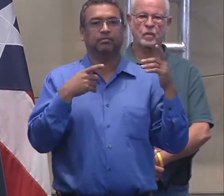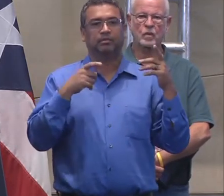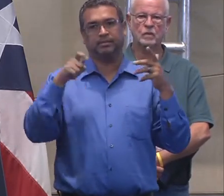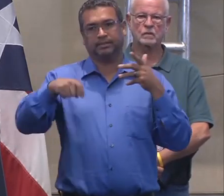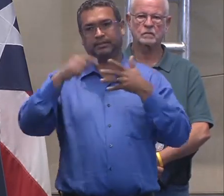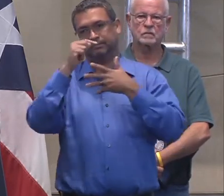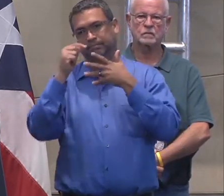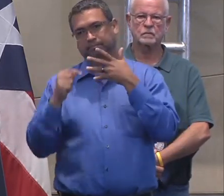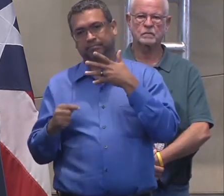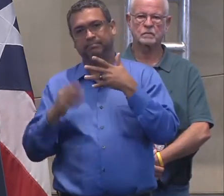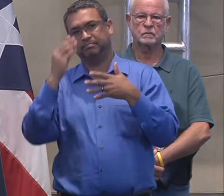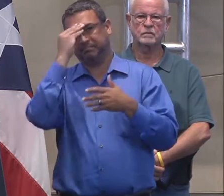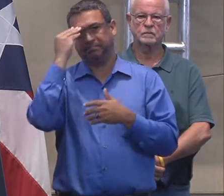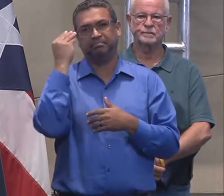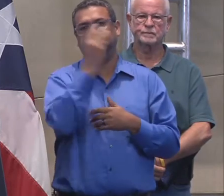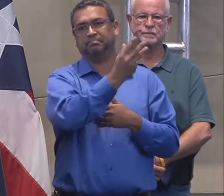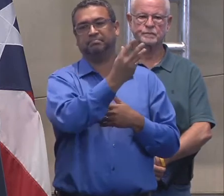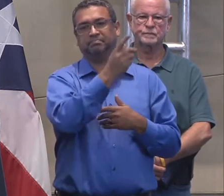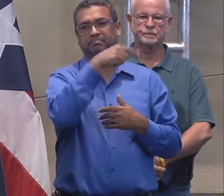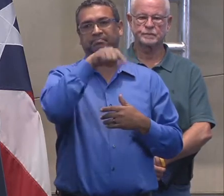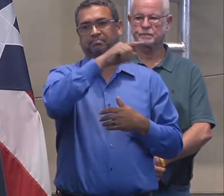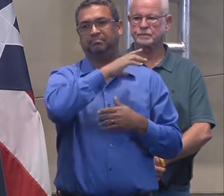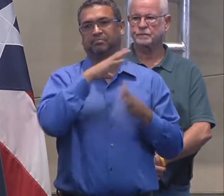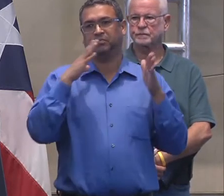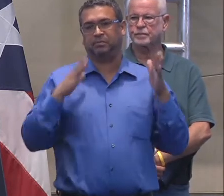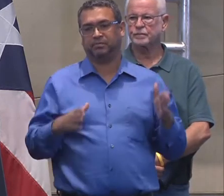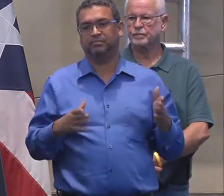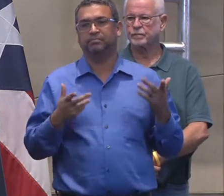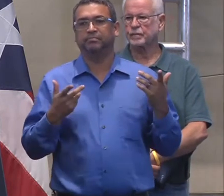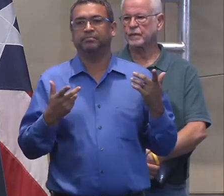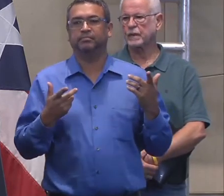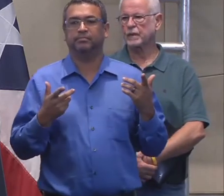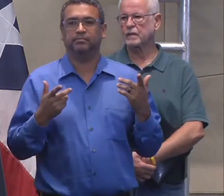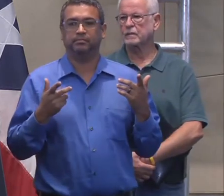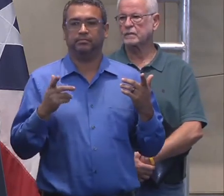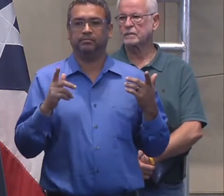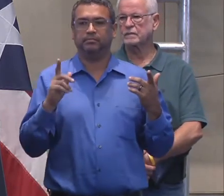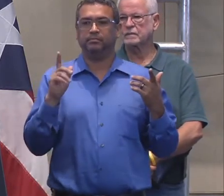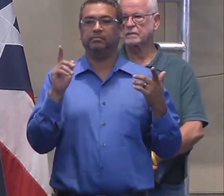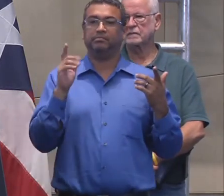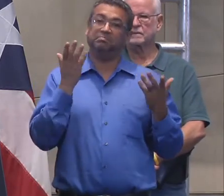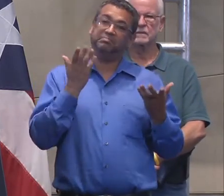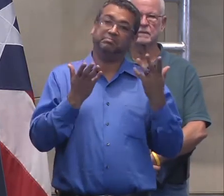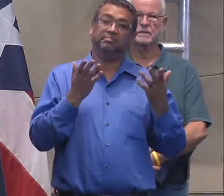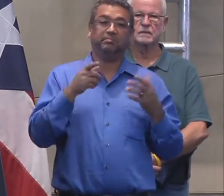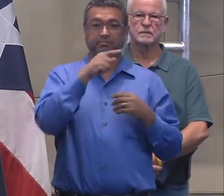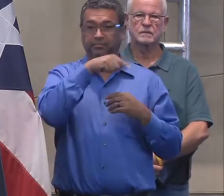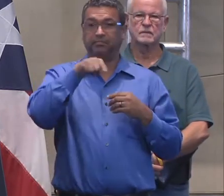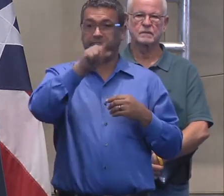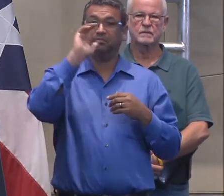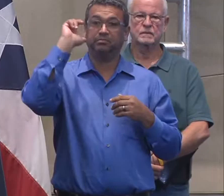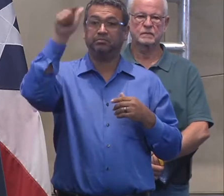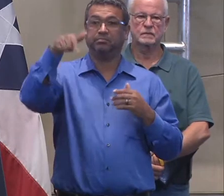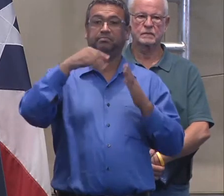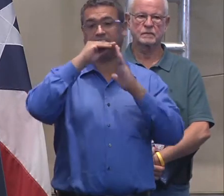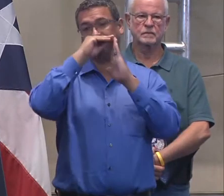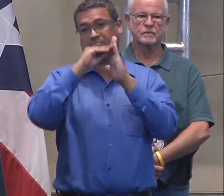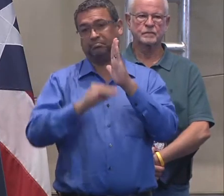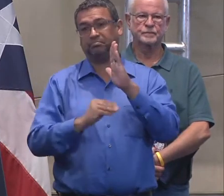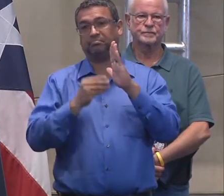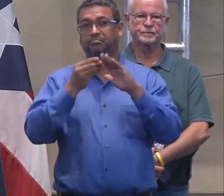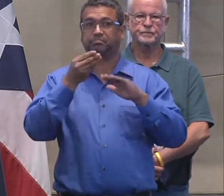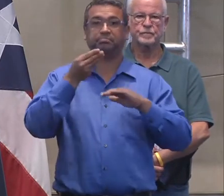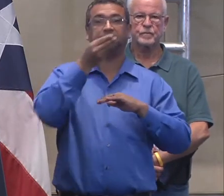for Puerto Rico and that that can be part of the package that gets passed through Congress.